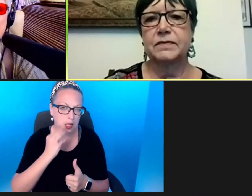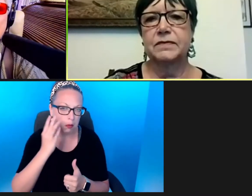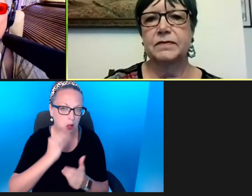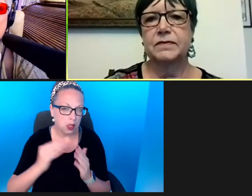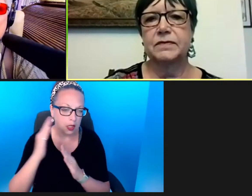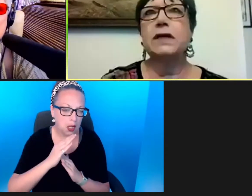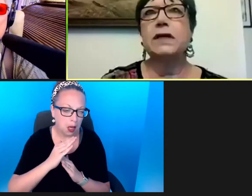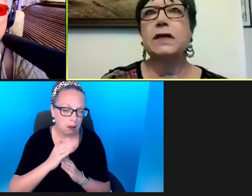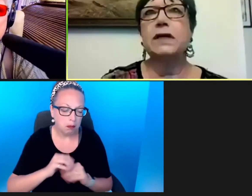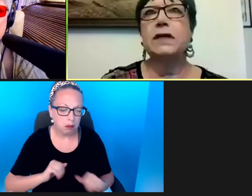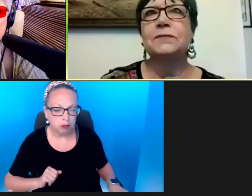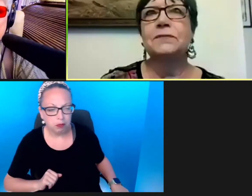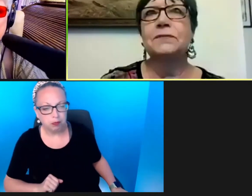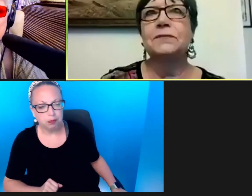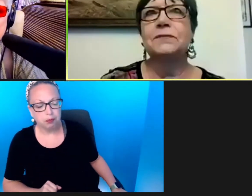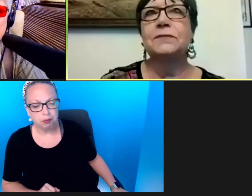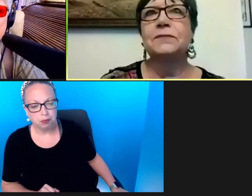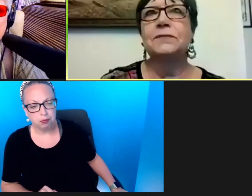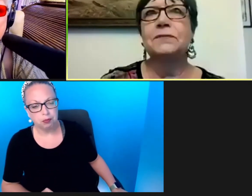Well,